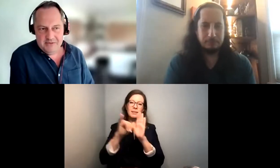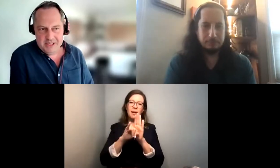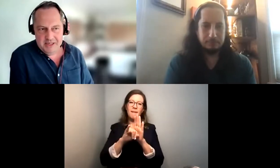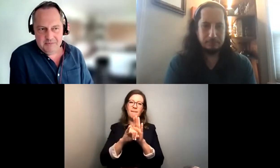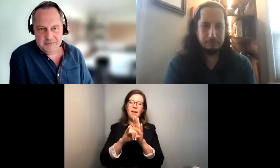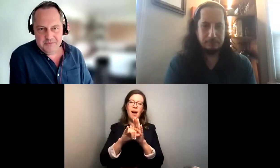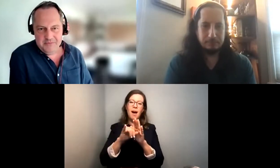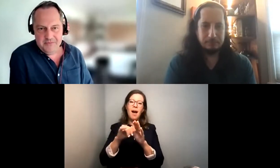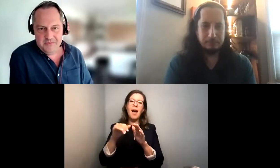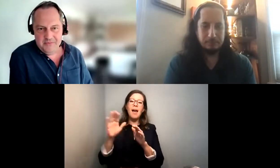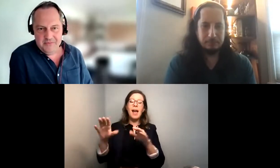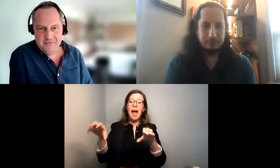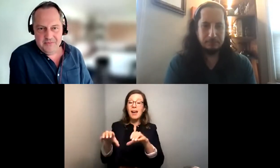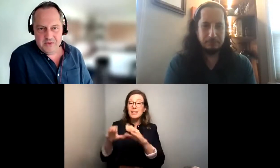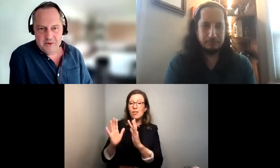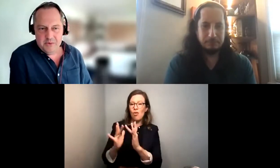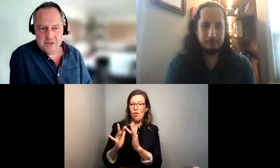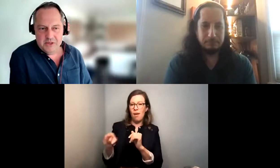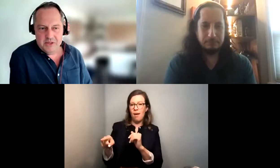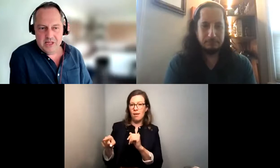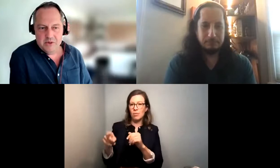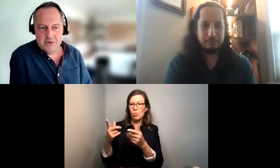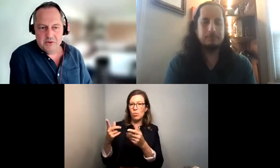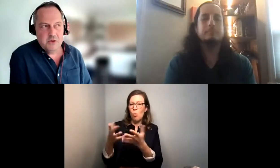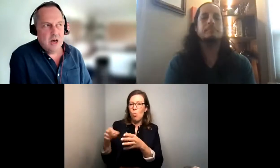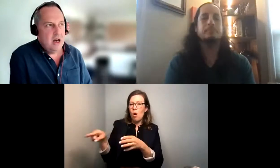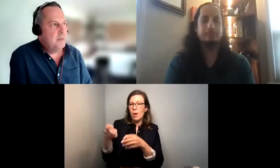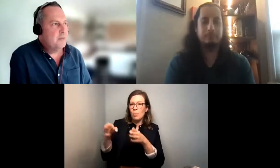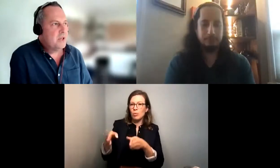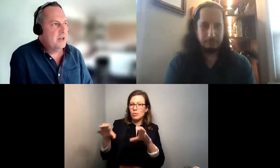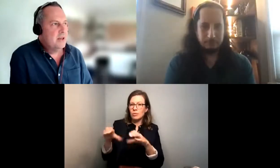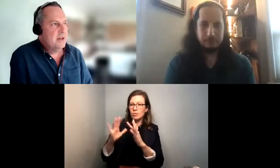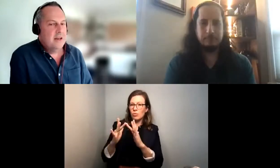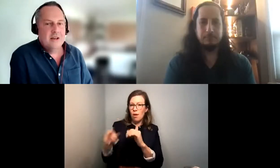internet activity. So it was